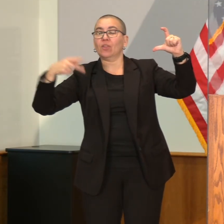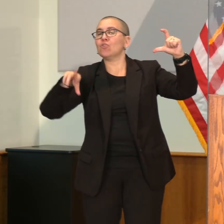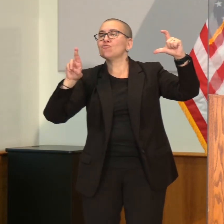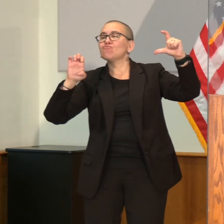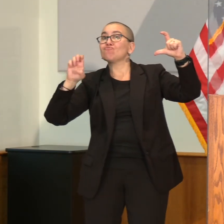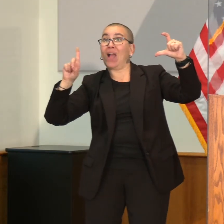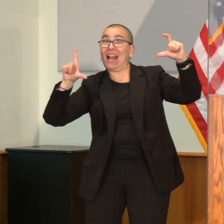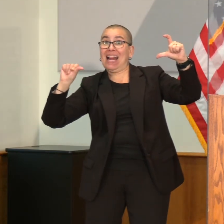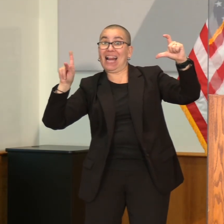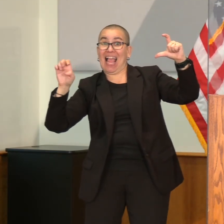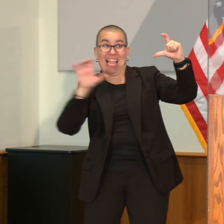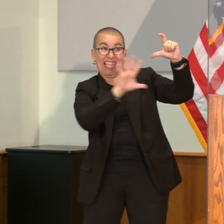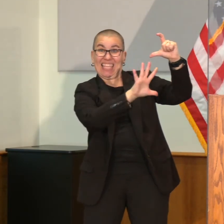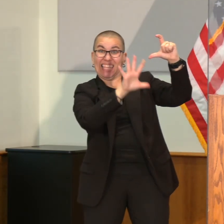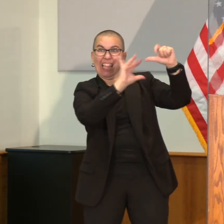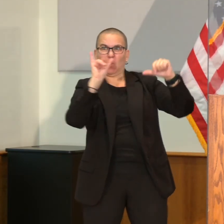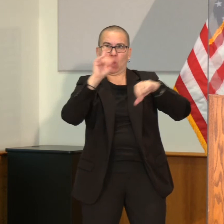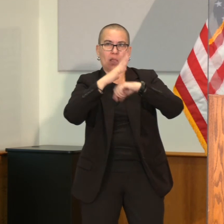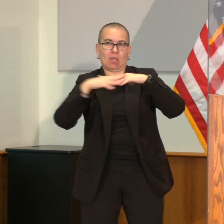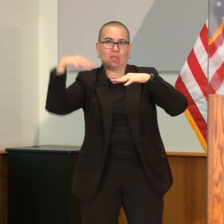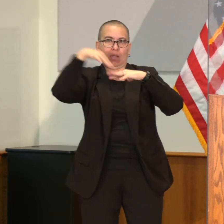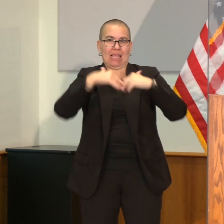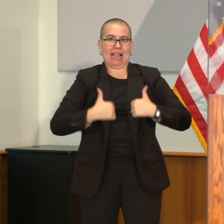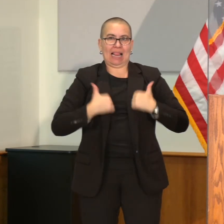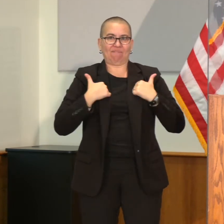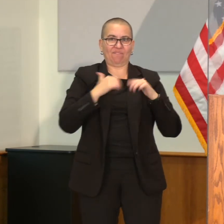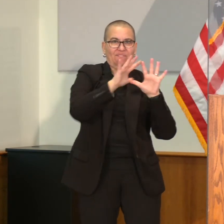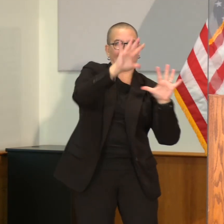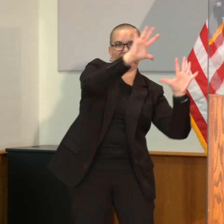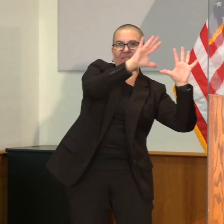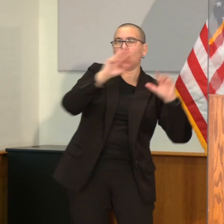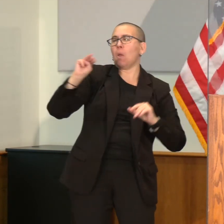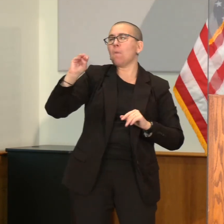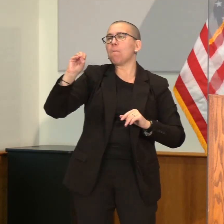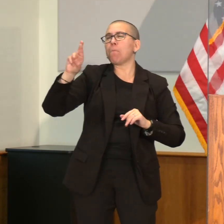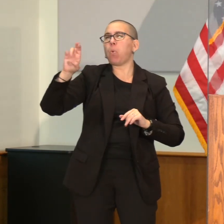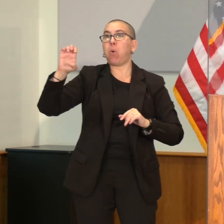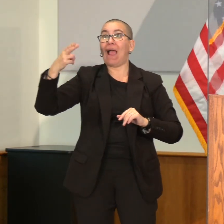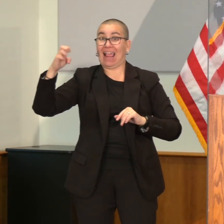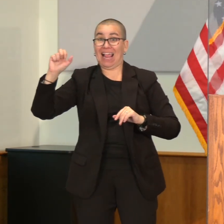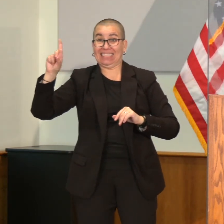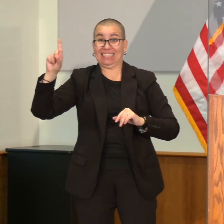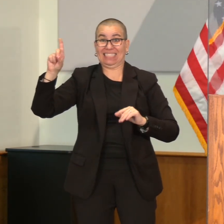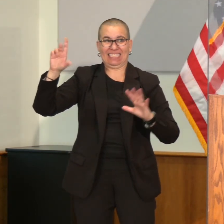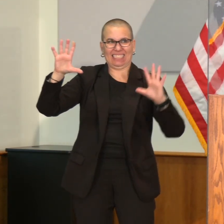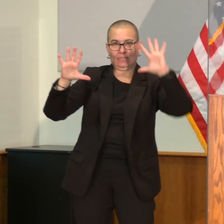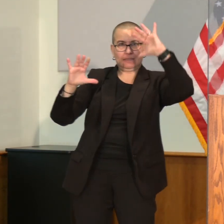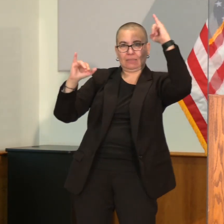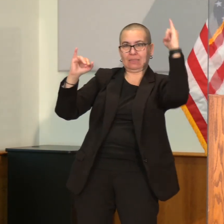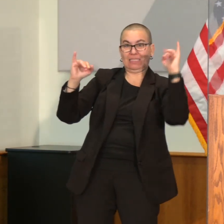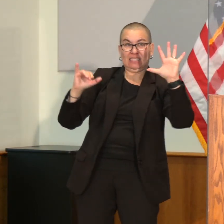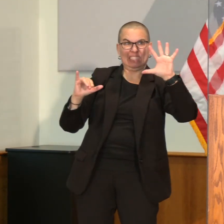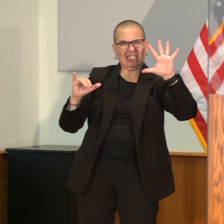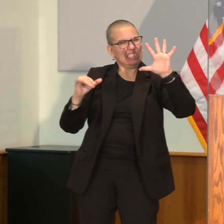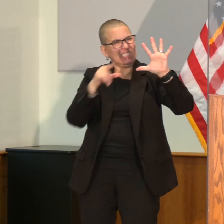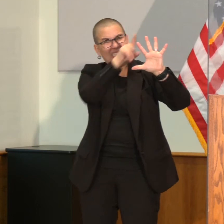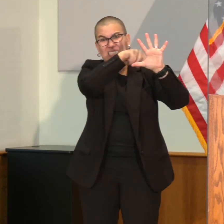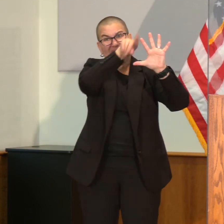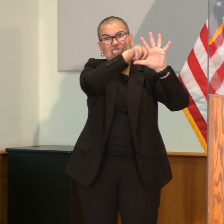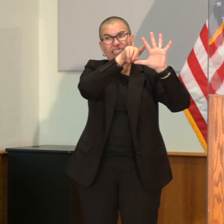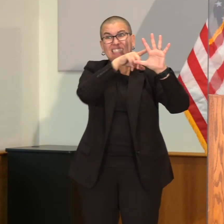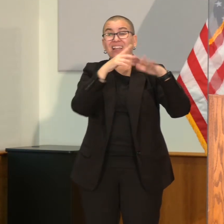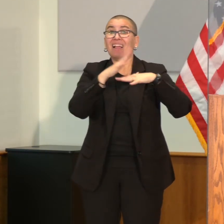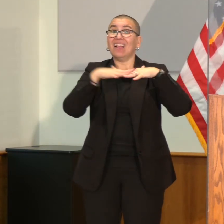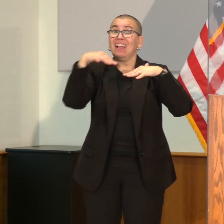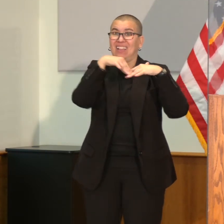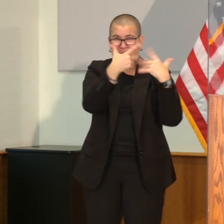to my colleagues who represent Moorhead, Rochester, Duluth, all of those areas, they're also demanding change there. And so I do want to speak up for